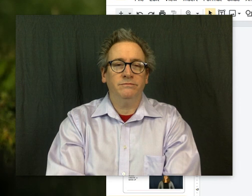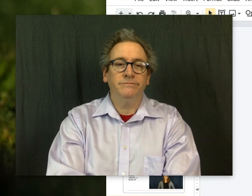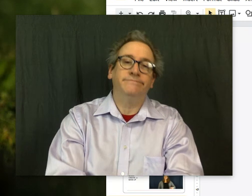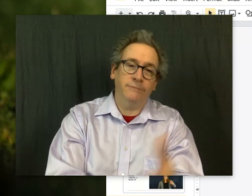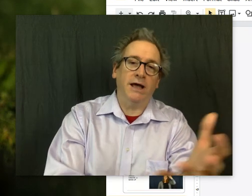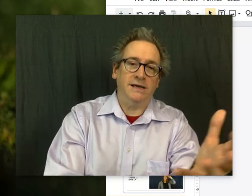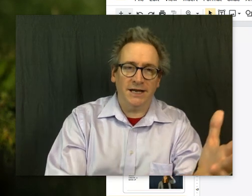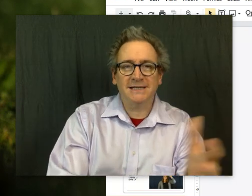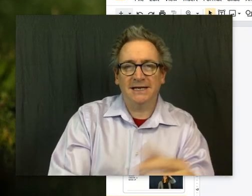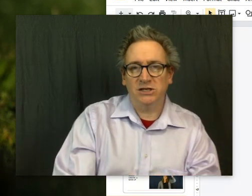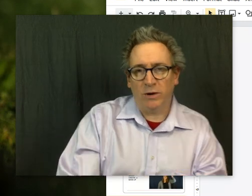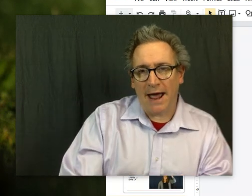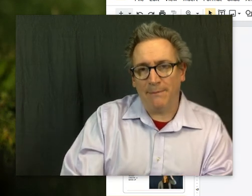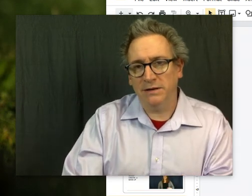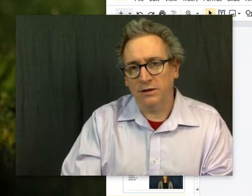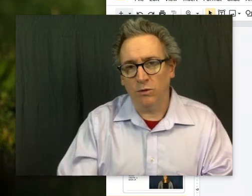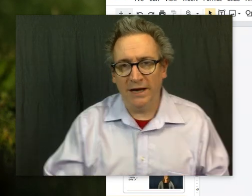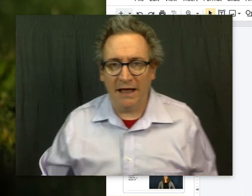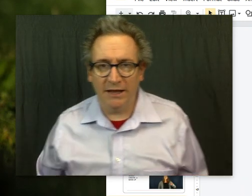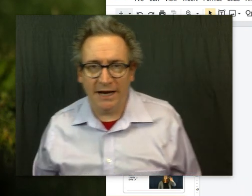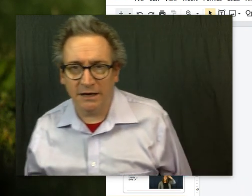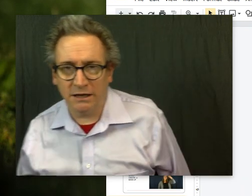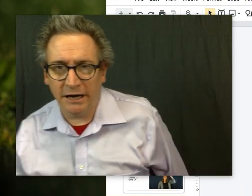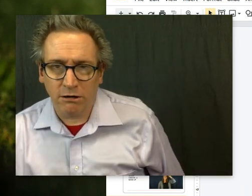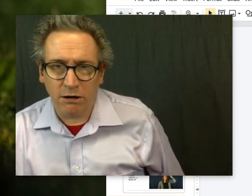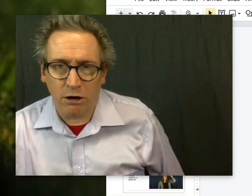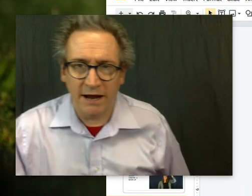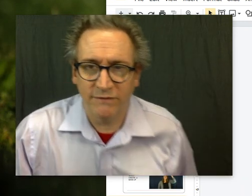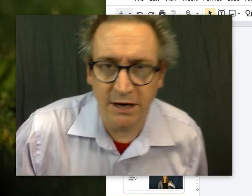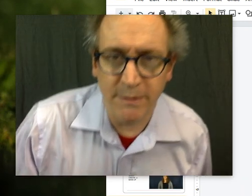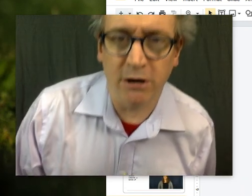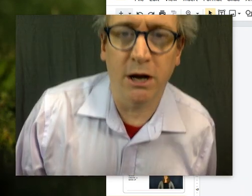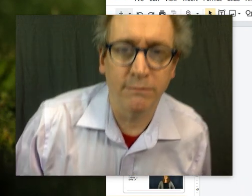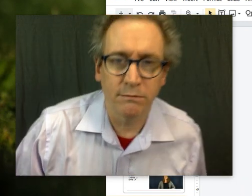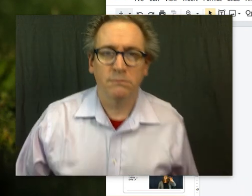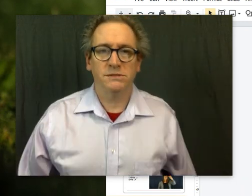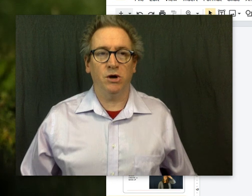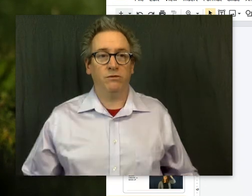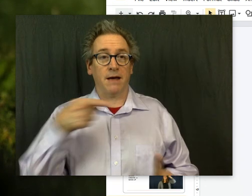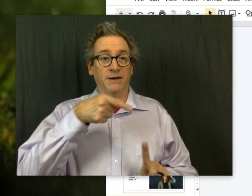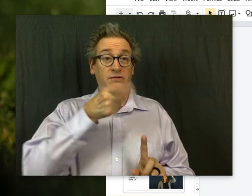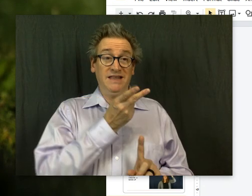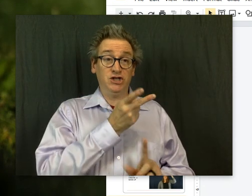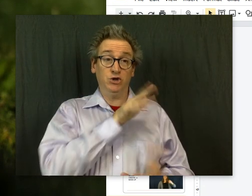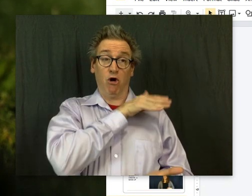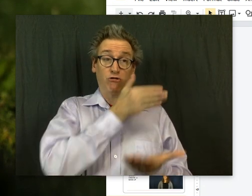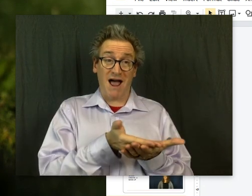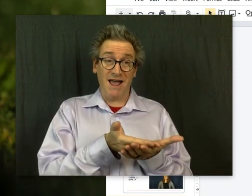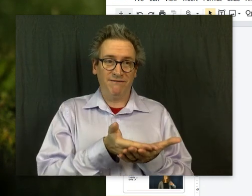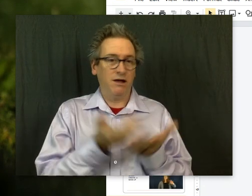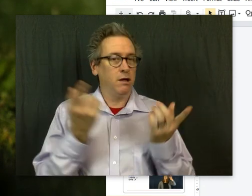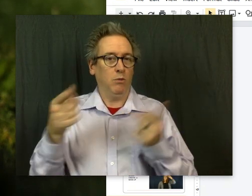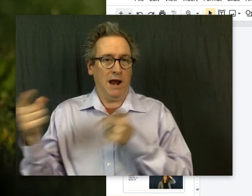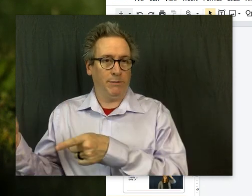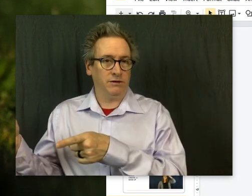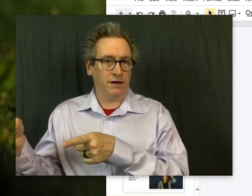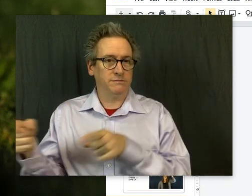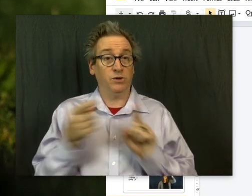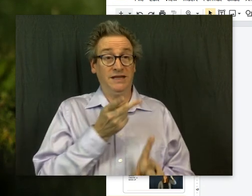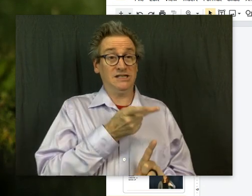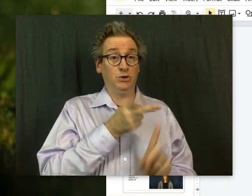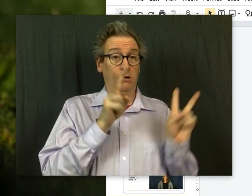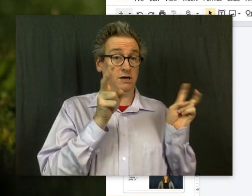Oh, okay, so the next sentence, what happened when Gallaudet and Claire arrived in America? So topic, these two arrive, what happened,